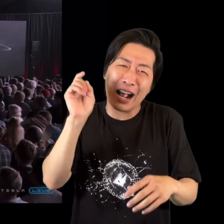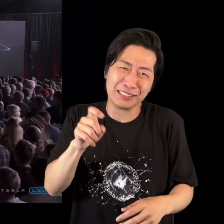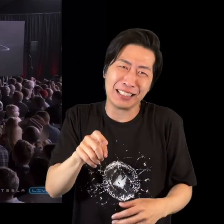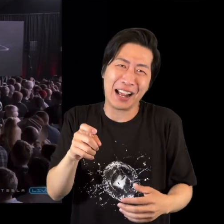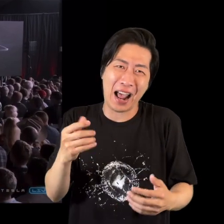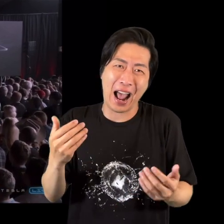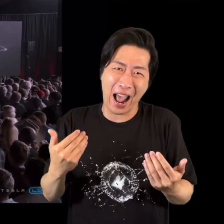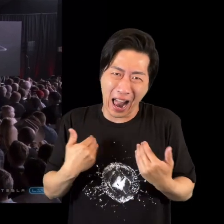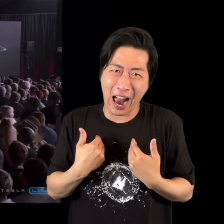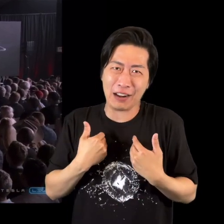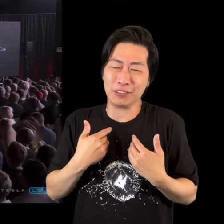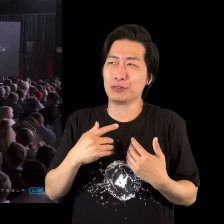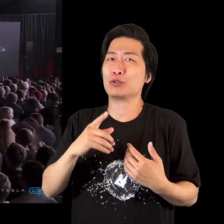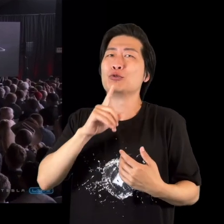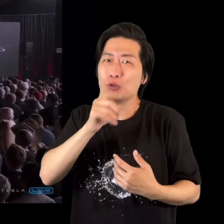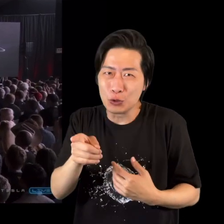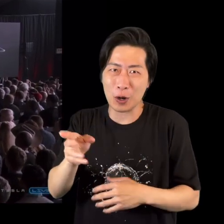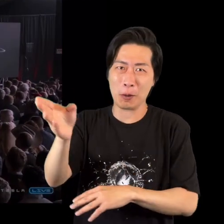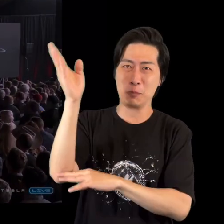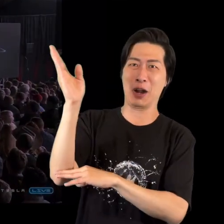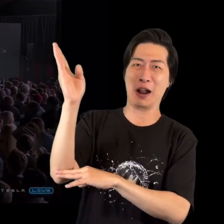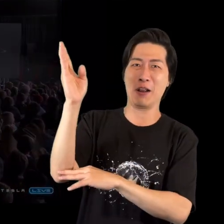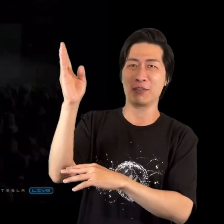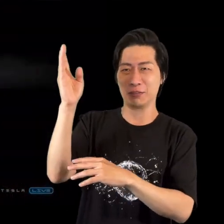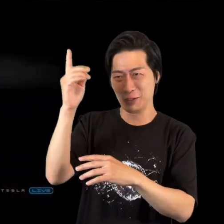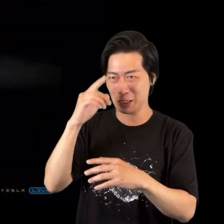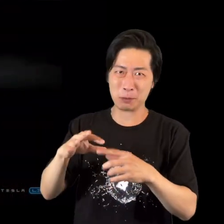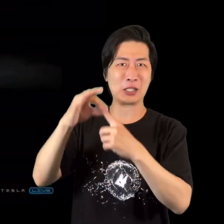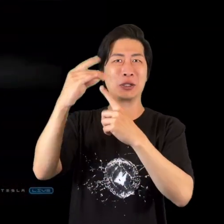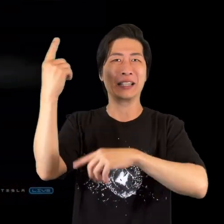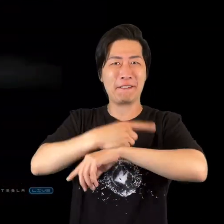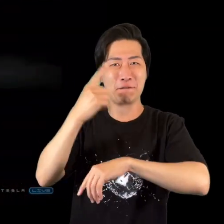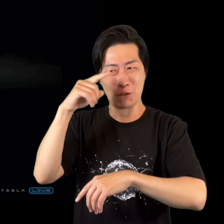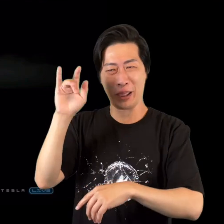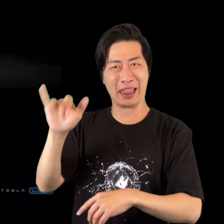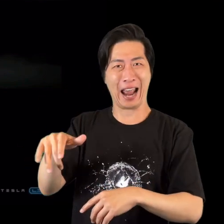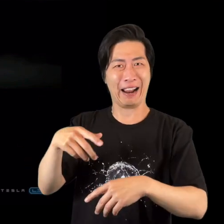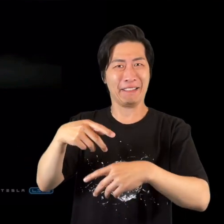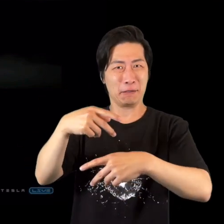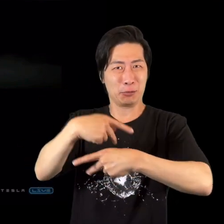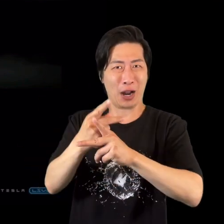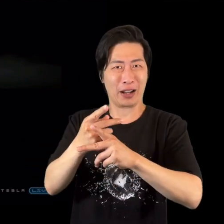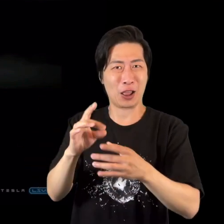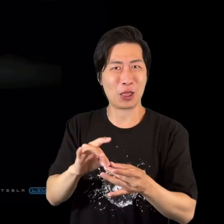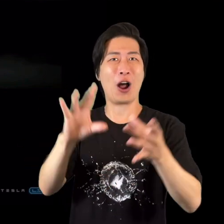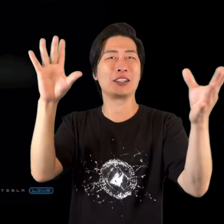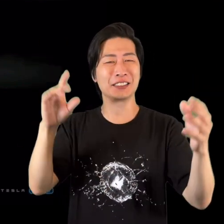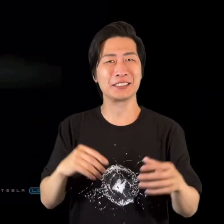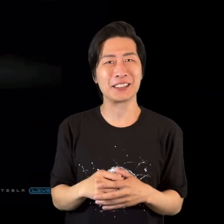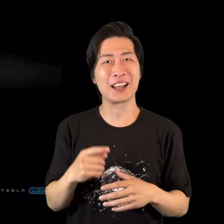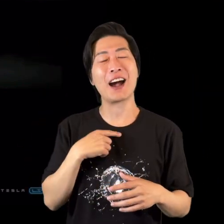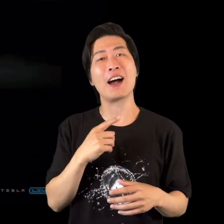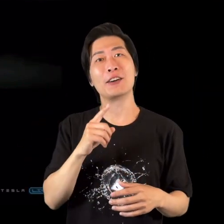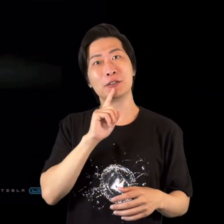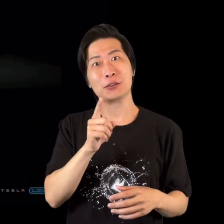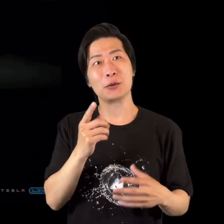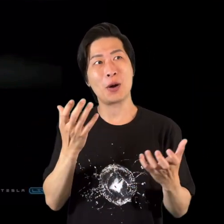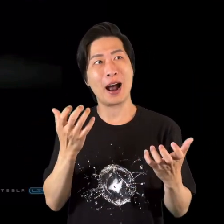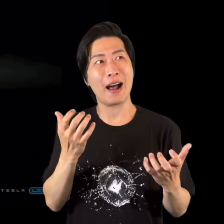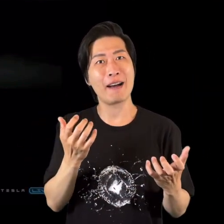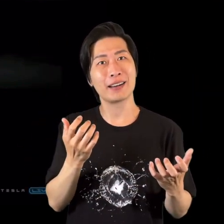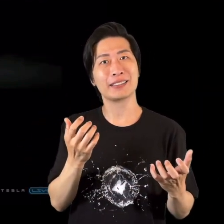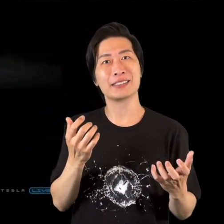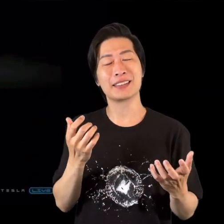We obviously need to have a proper, dedicated product launch. I just want to emphasize